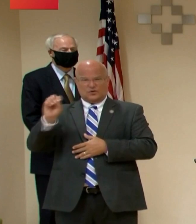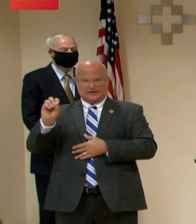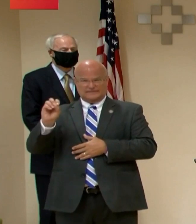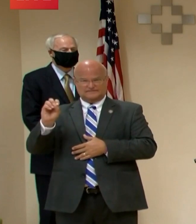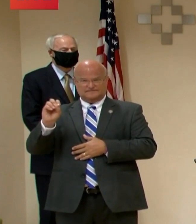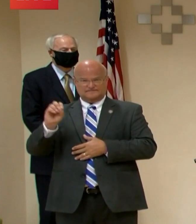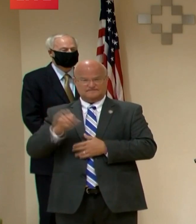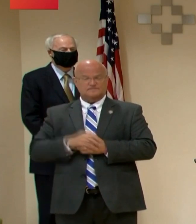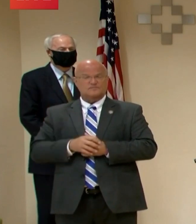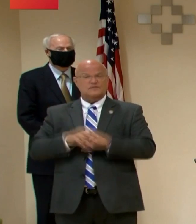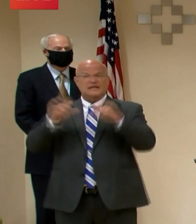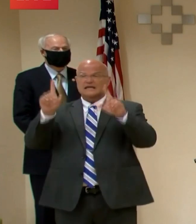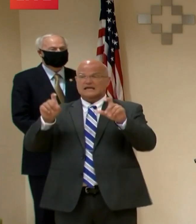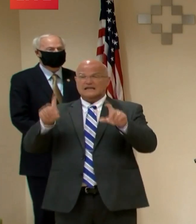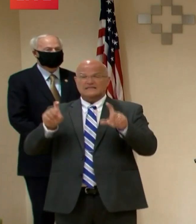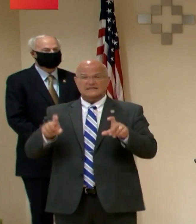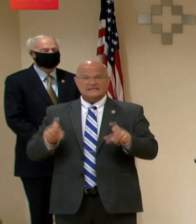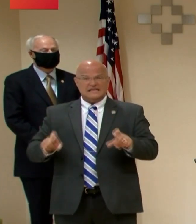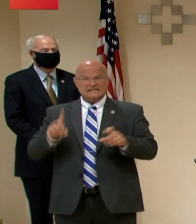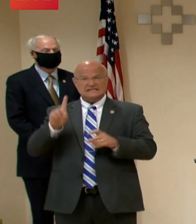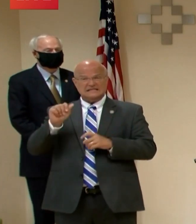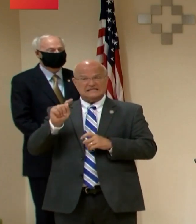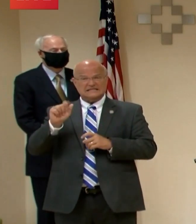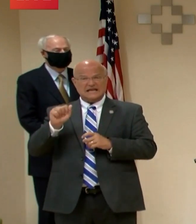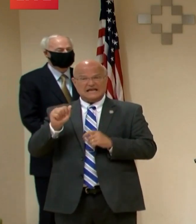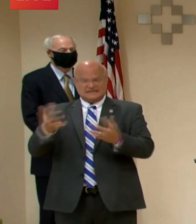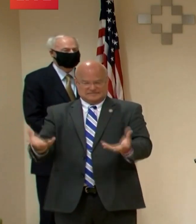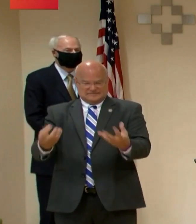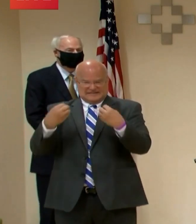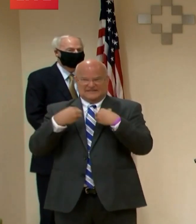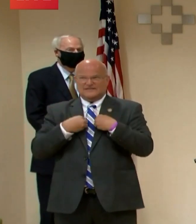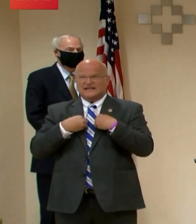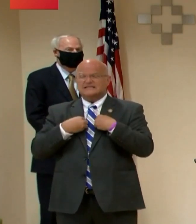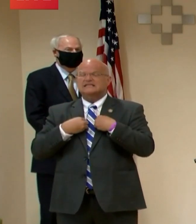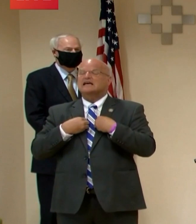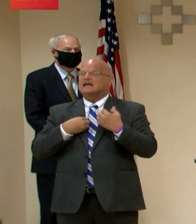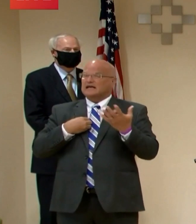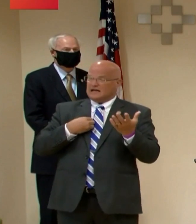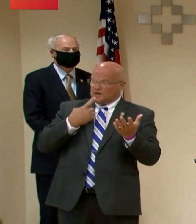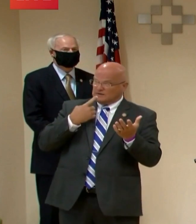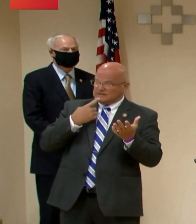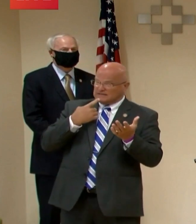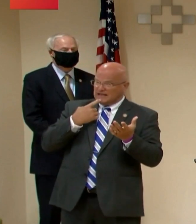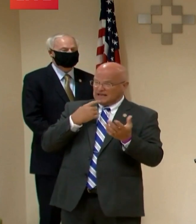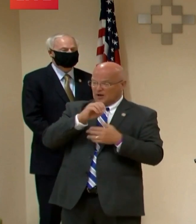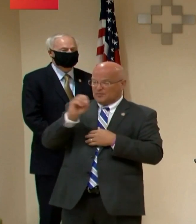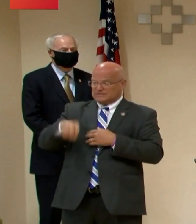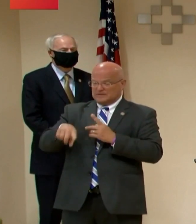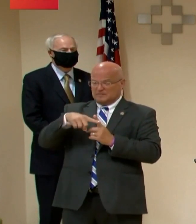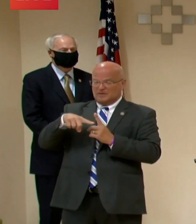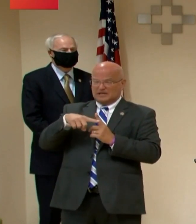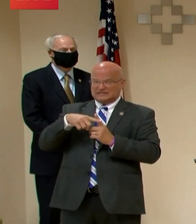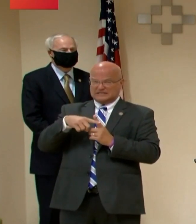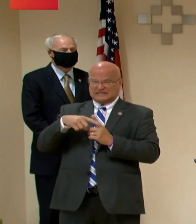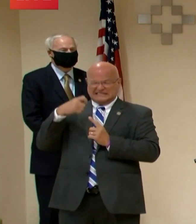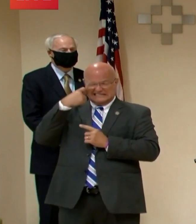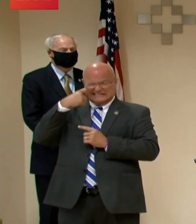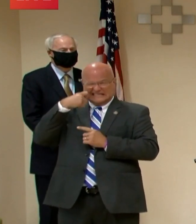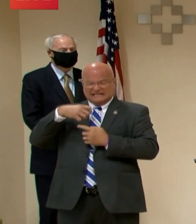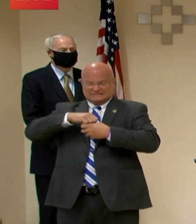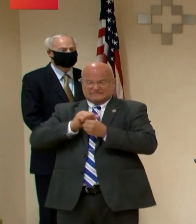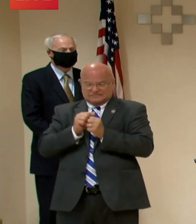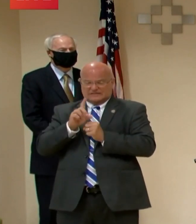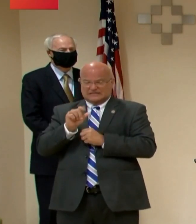35,240. The testing data has been provided. Just let me say that our percent positivity for the last tranche of